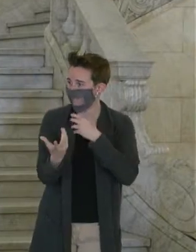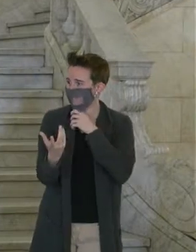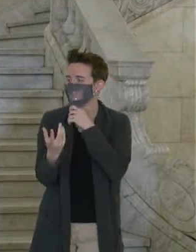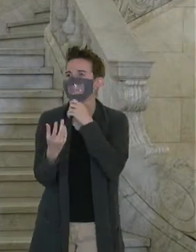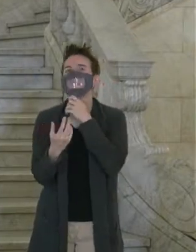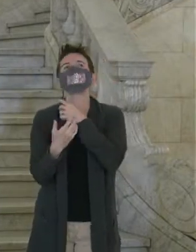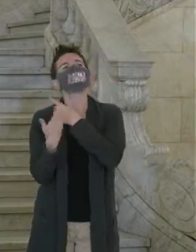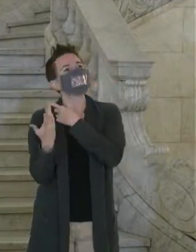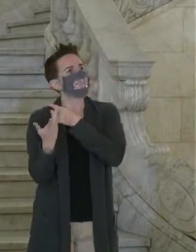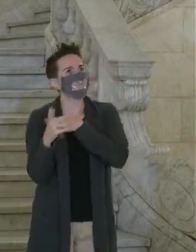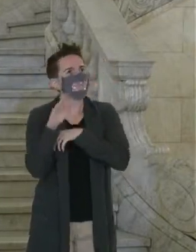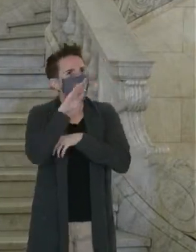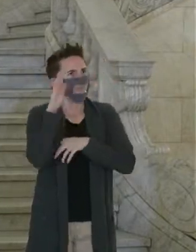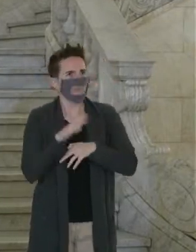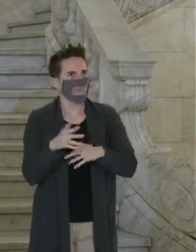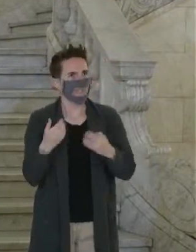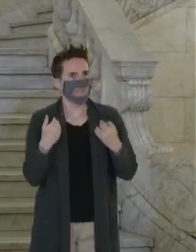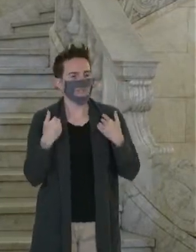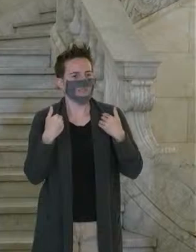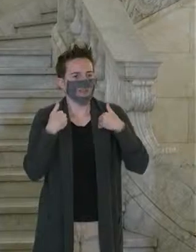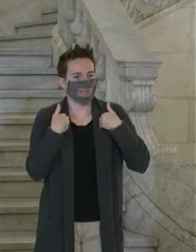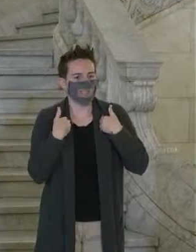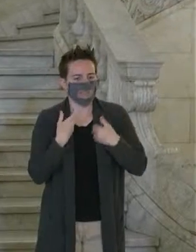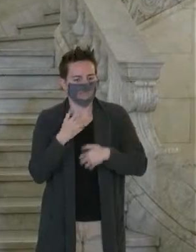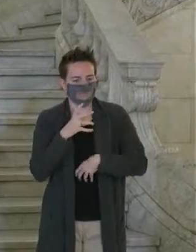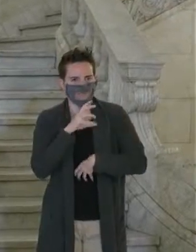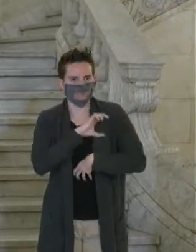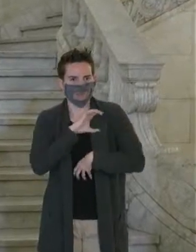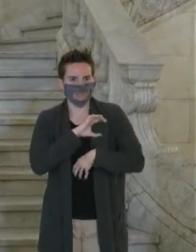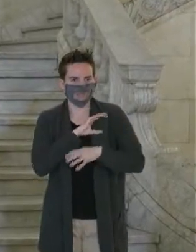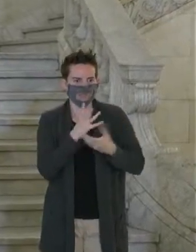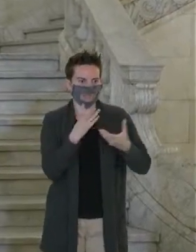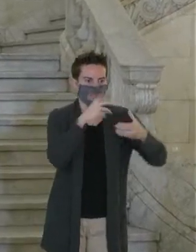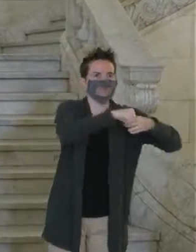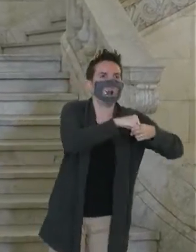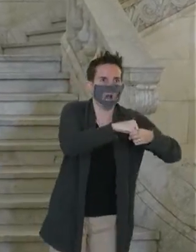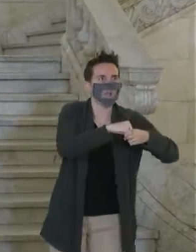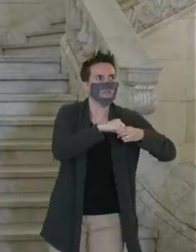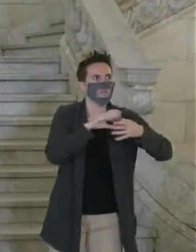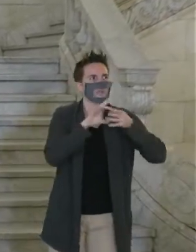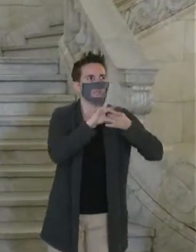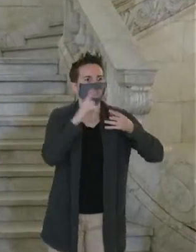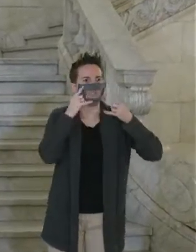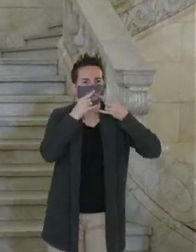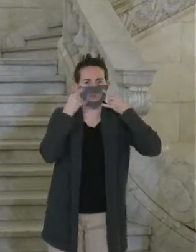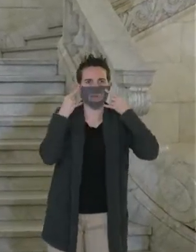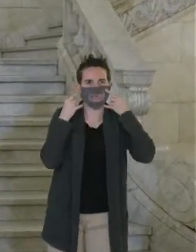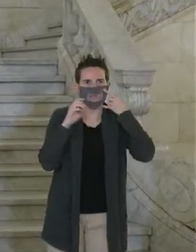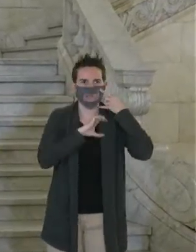We've never gotten law enforcement involved in enforcing masks